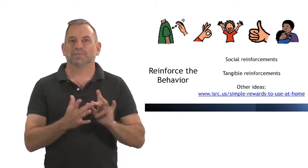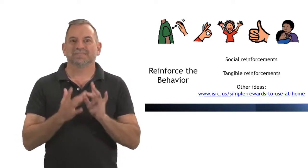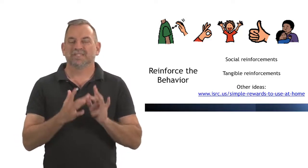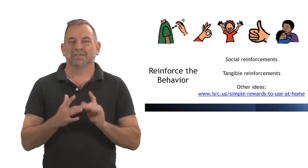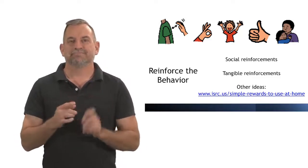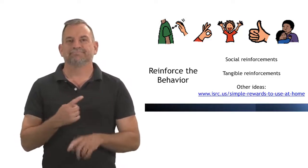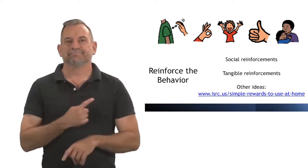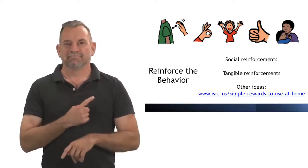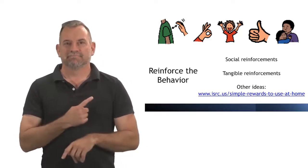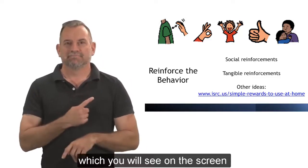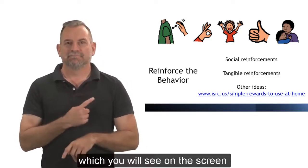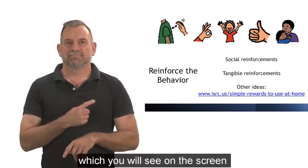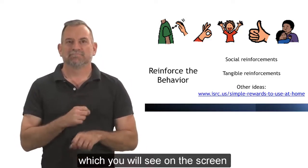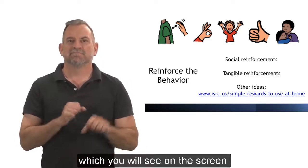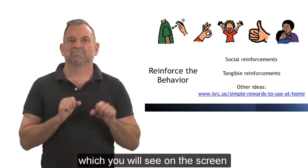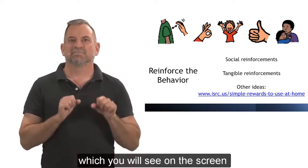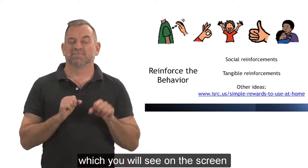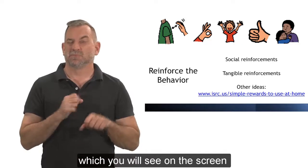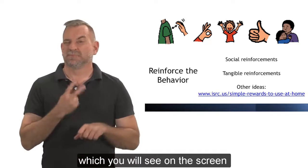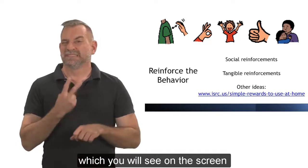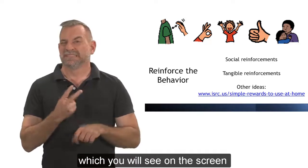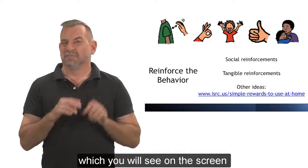which you will see on the screen.